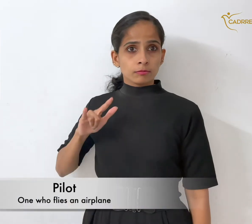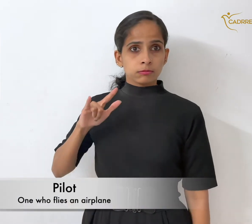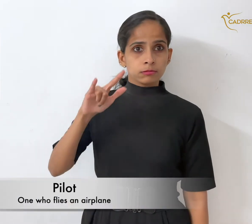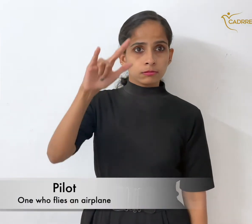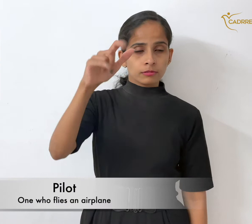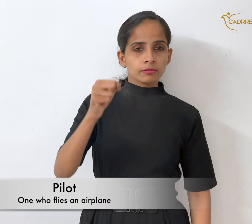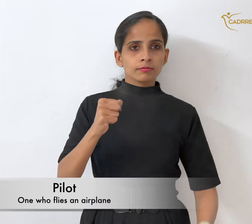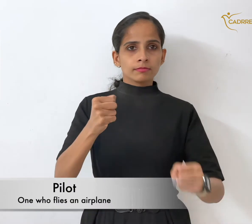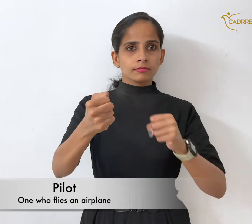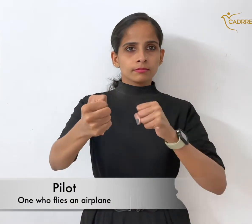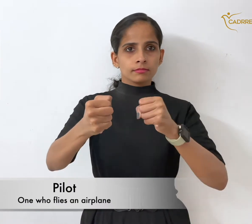Pilot.